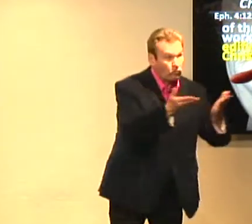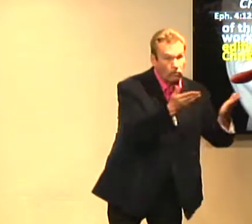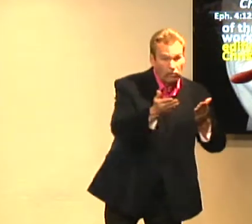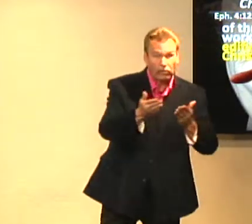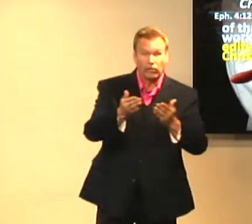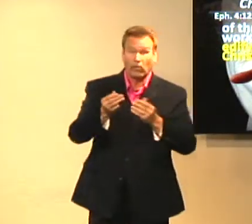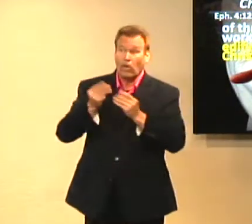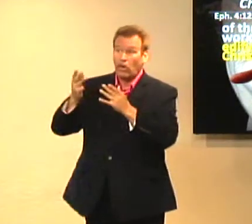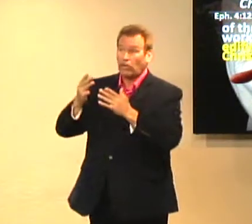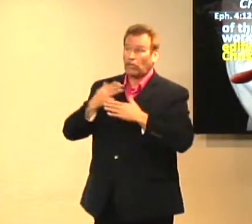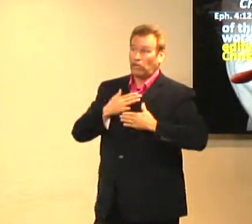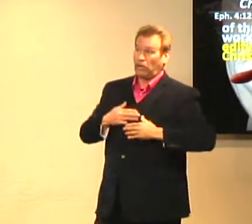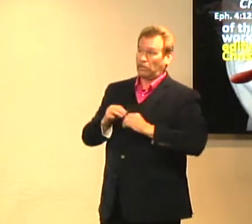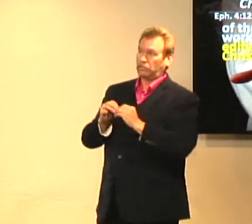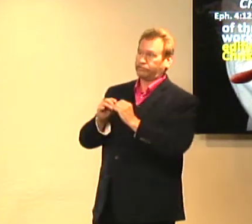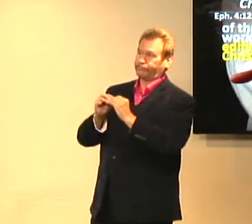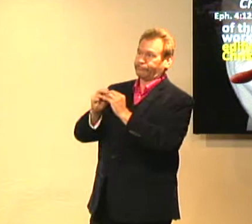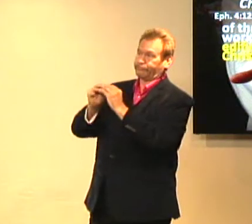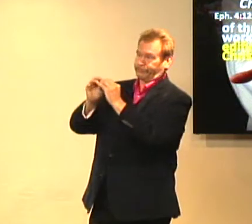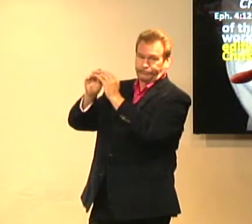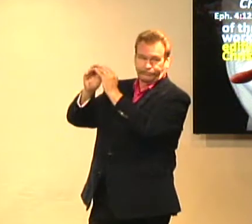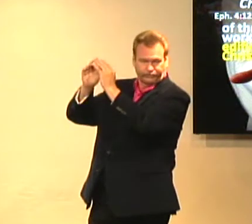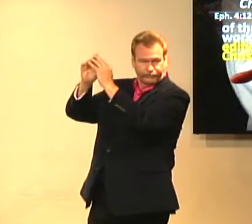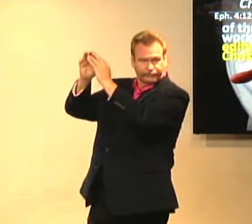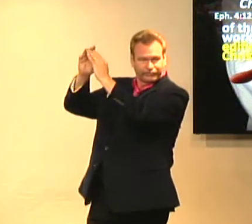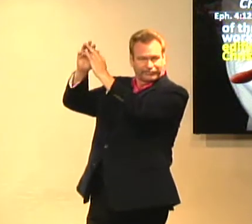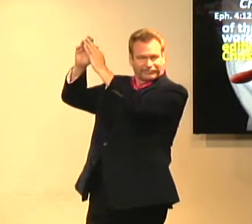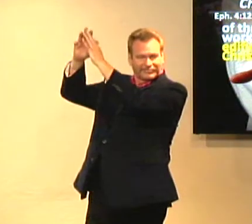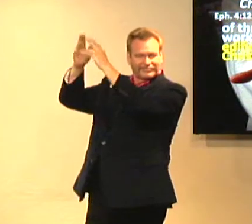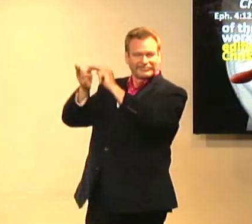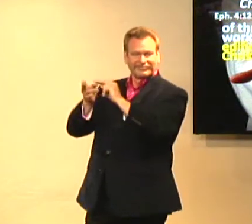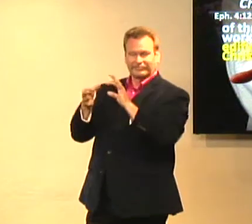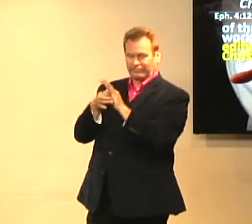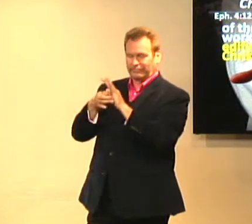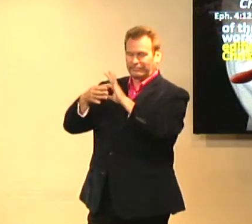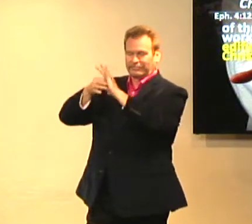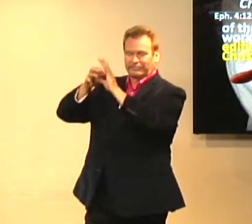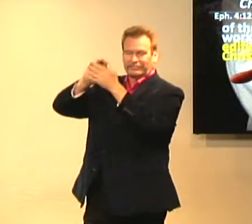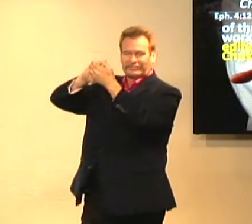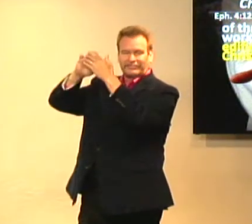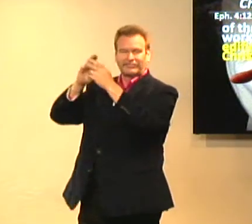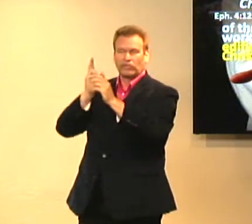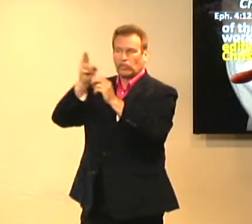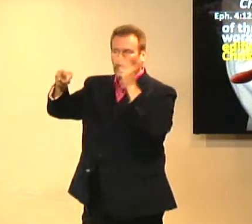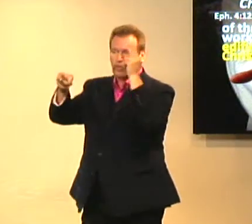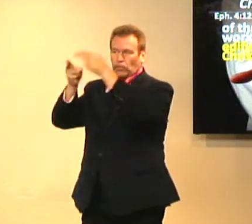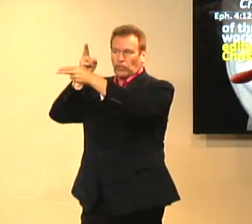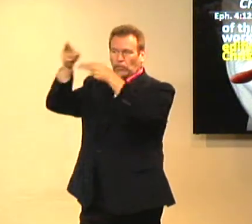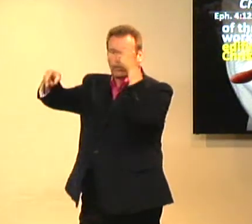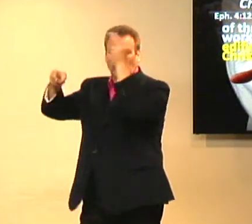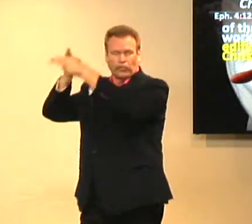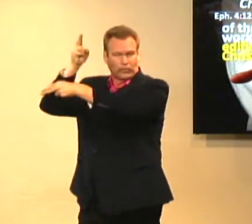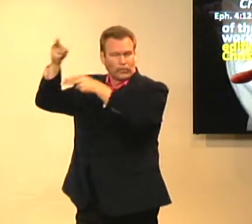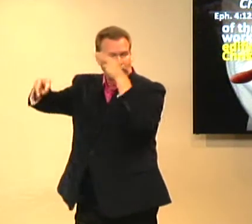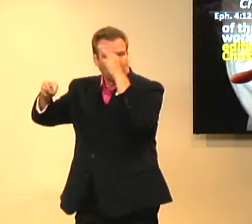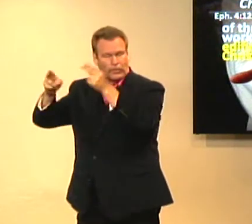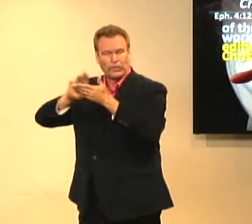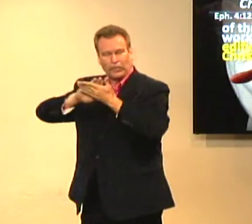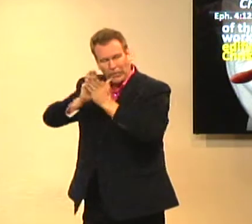added in. All of these people have their own service. And this caused the building, the edification of the church, because of all of these